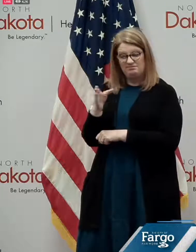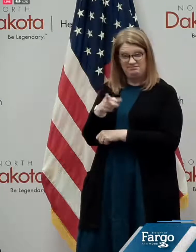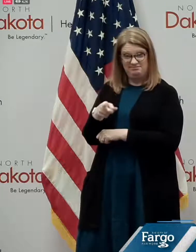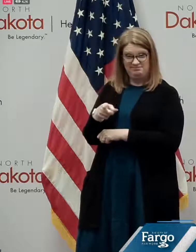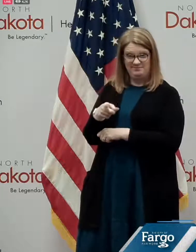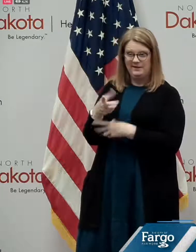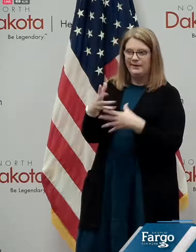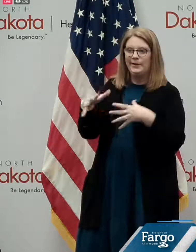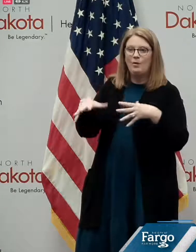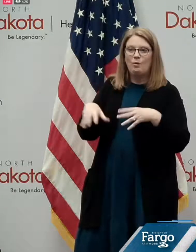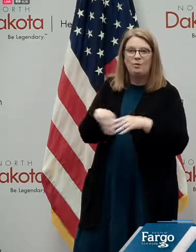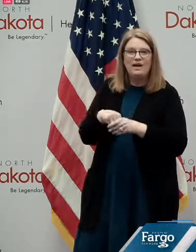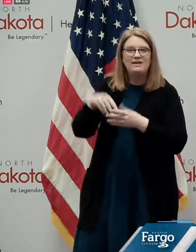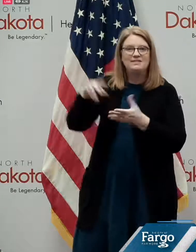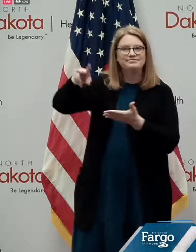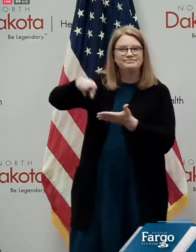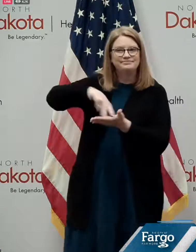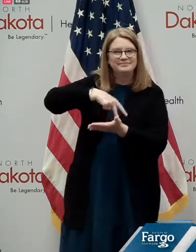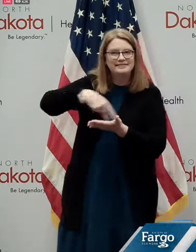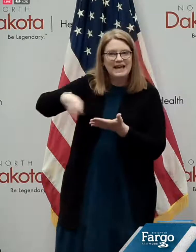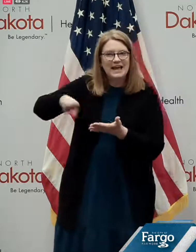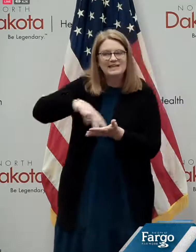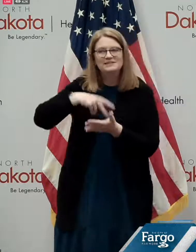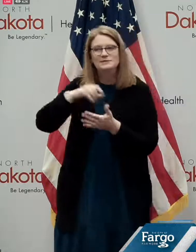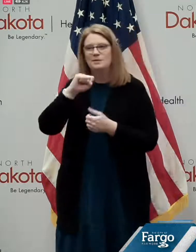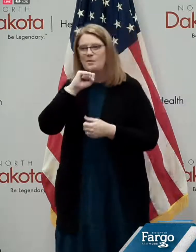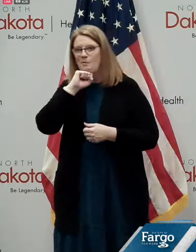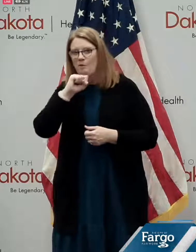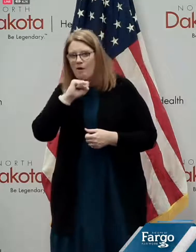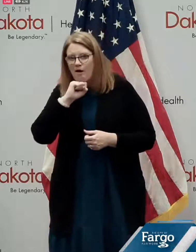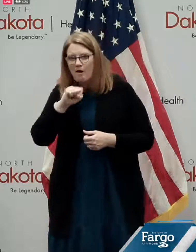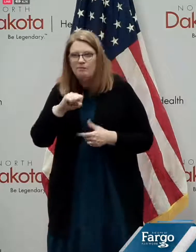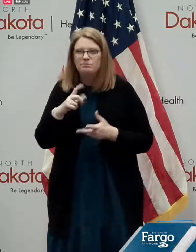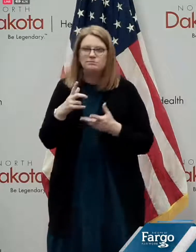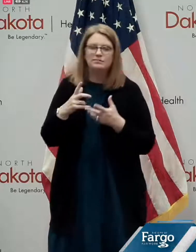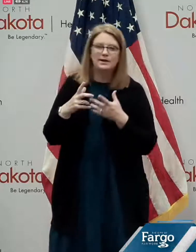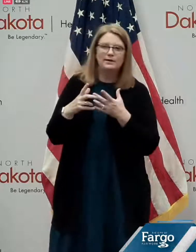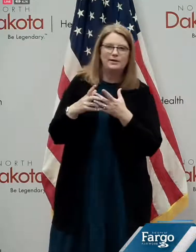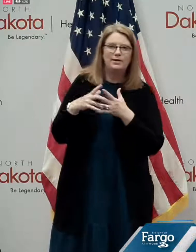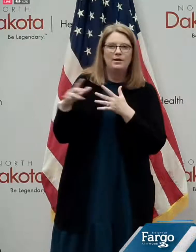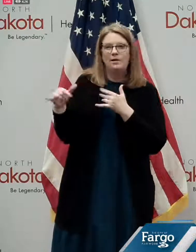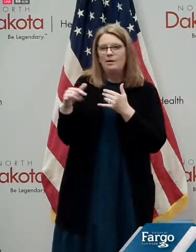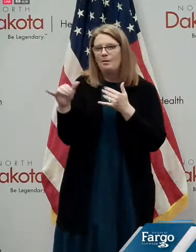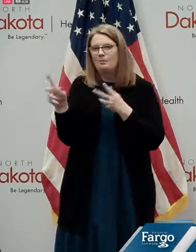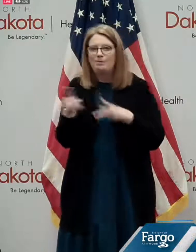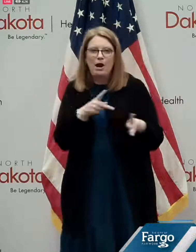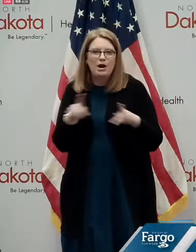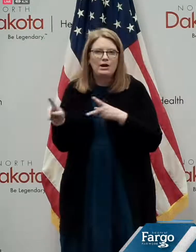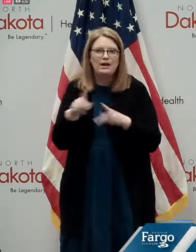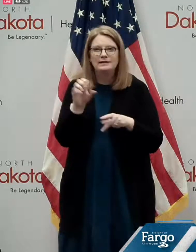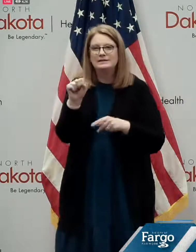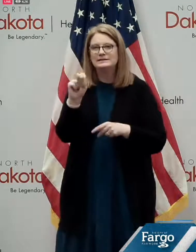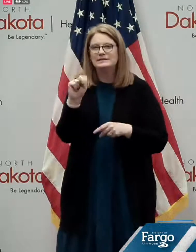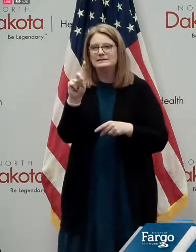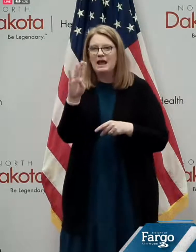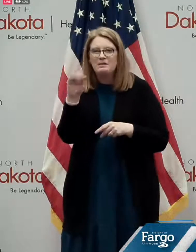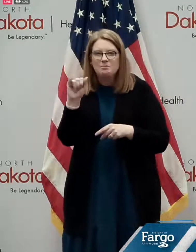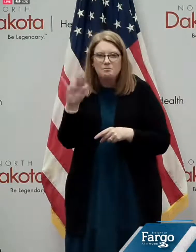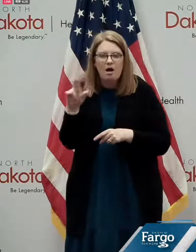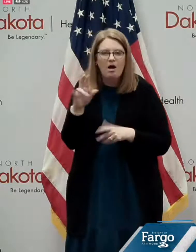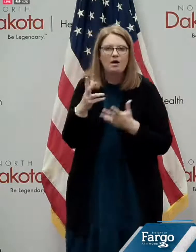it's at weddings or dances, proms, partying at sandbars, socializing around sporting events, all the